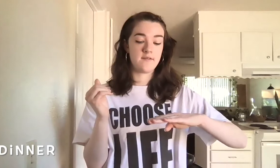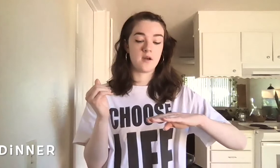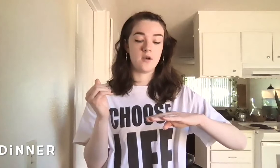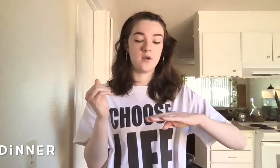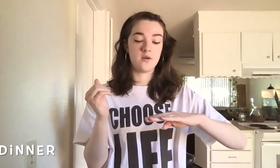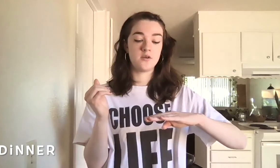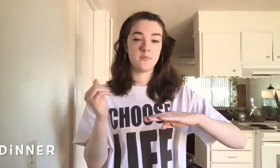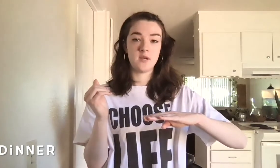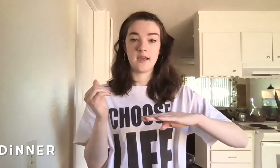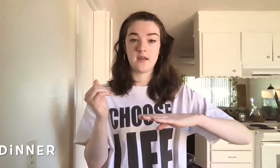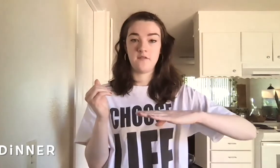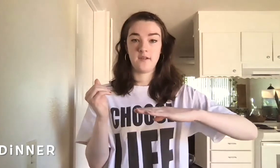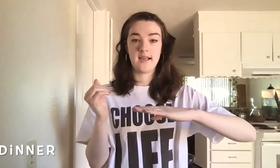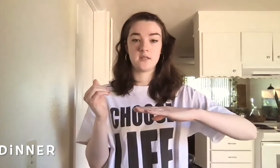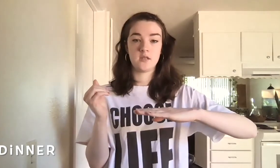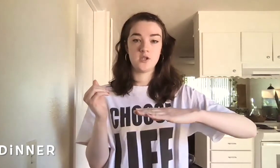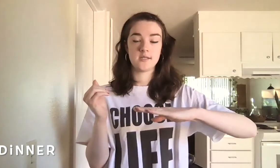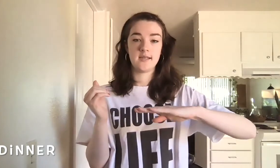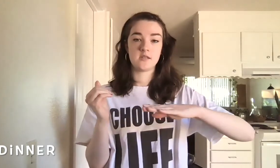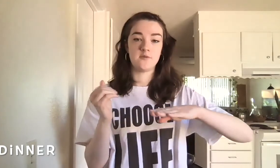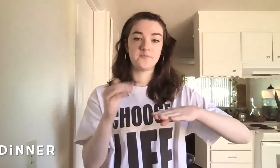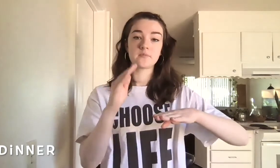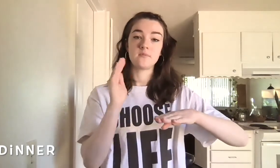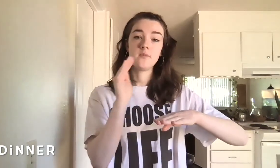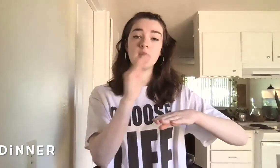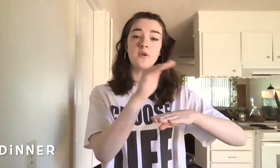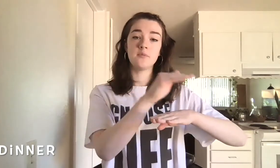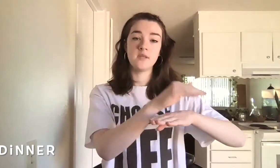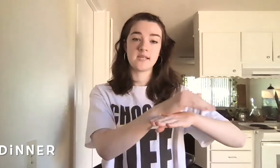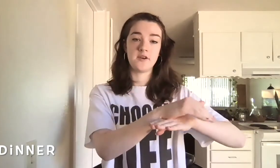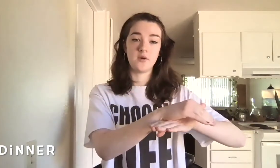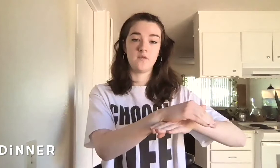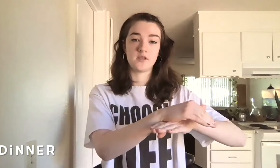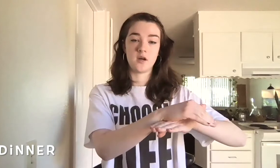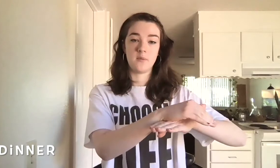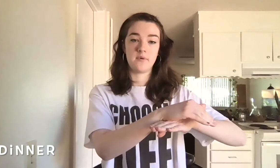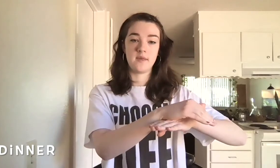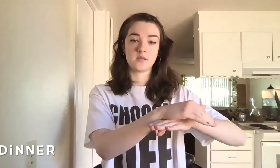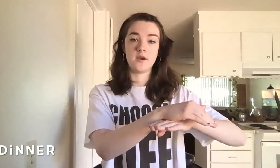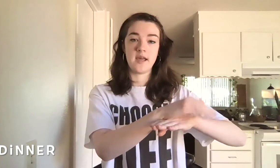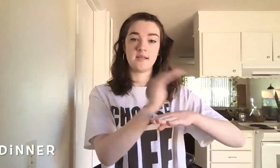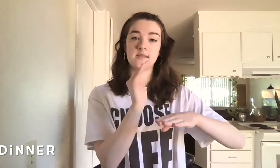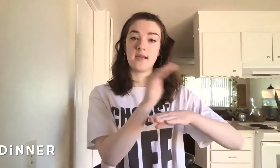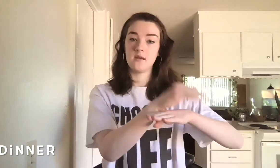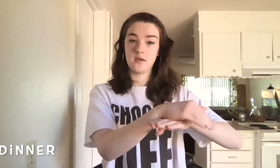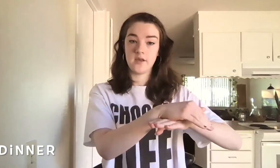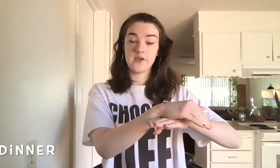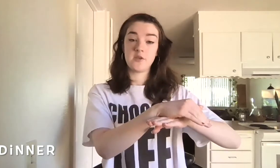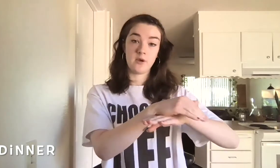our non-dominant hand flat, just like so. And we're going to bring this hand over the top, and that's our night sign. So we combine